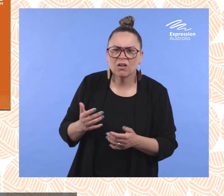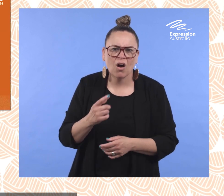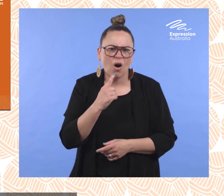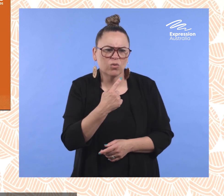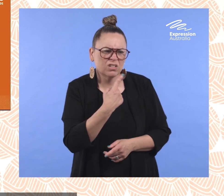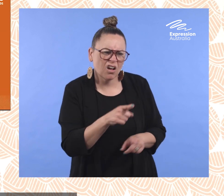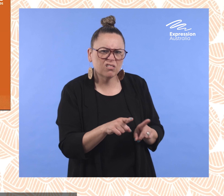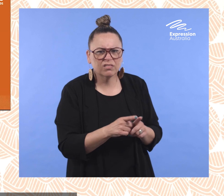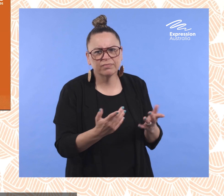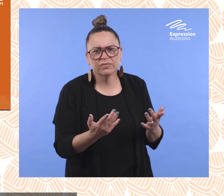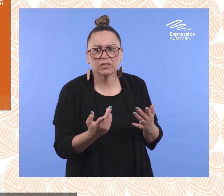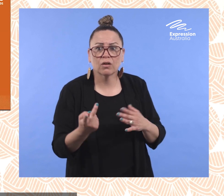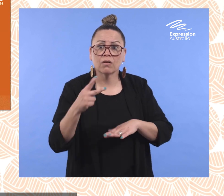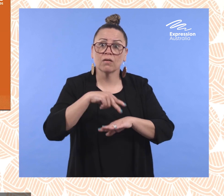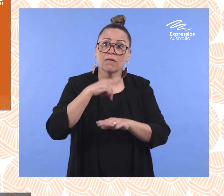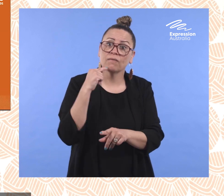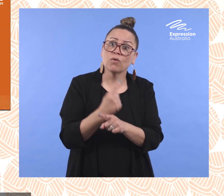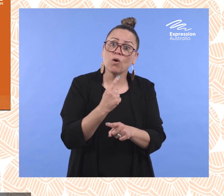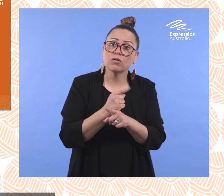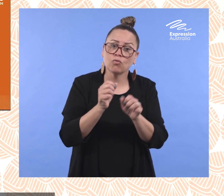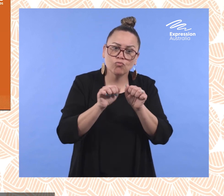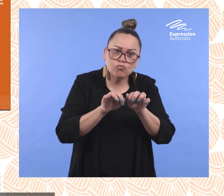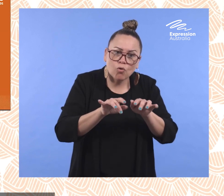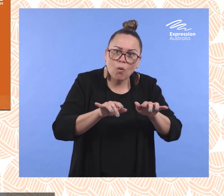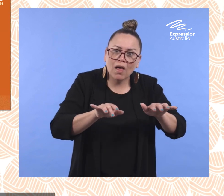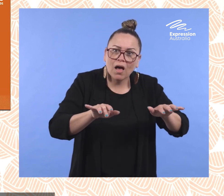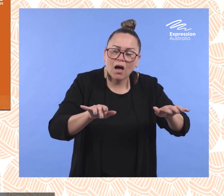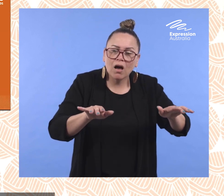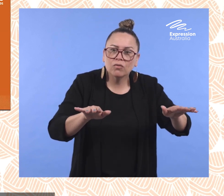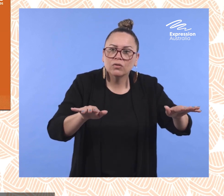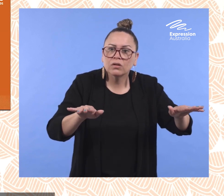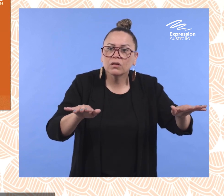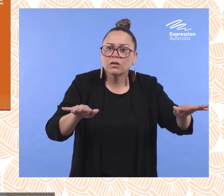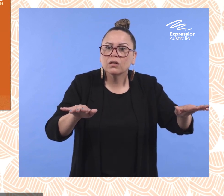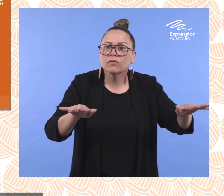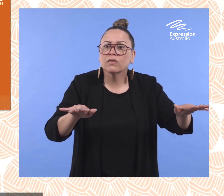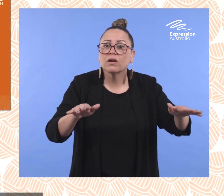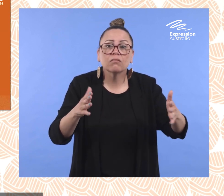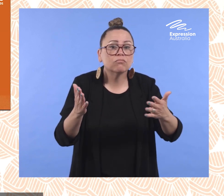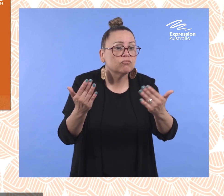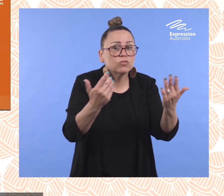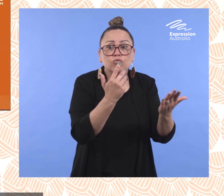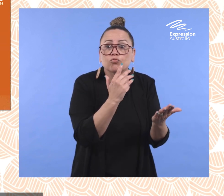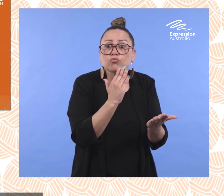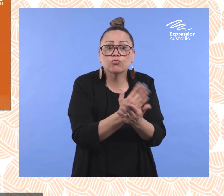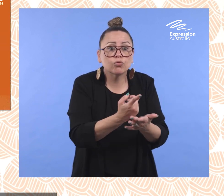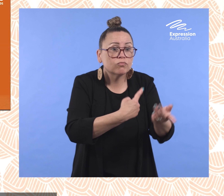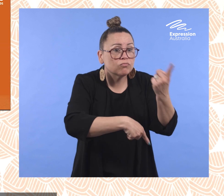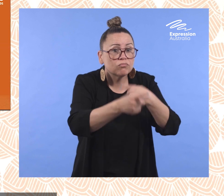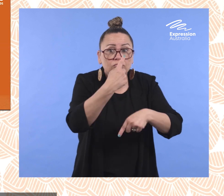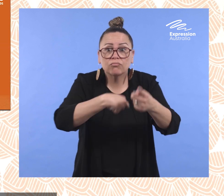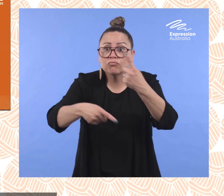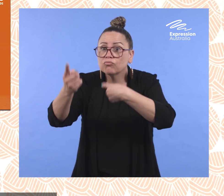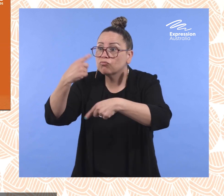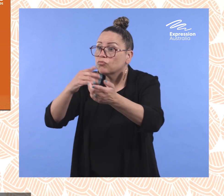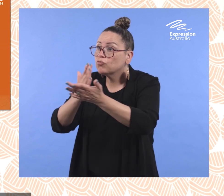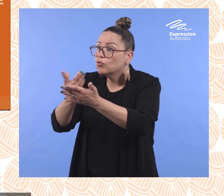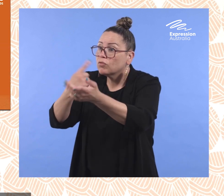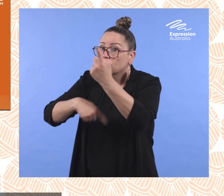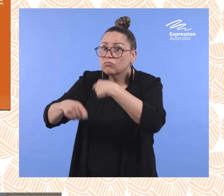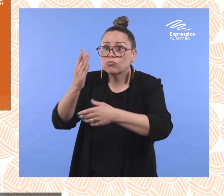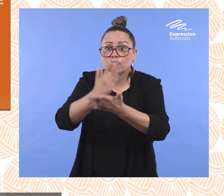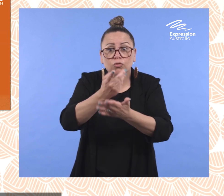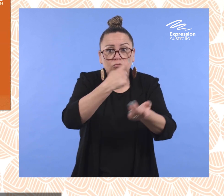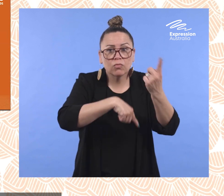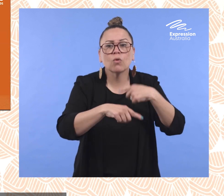I'd say the rollout of the voice, and then going on to truth telling and continuing on with truth